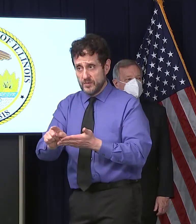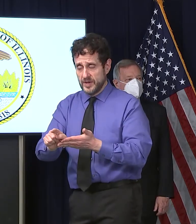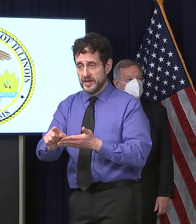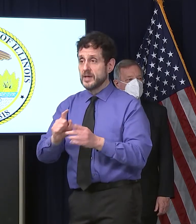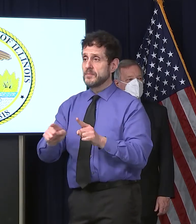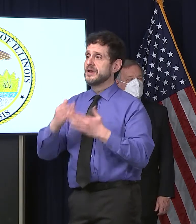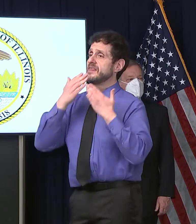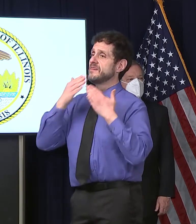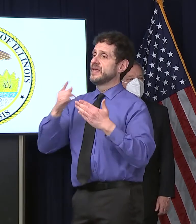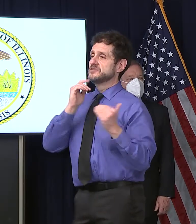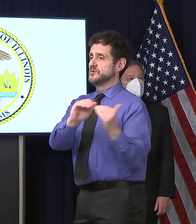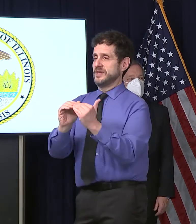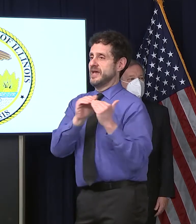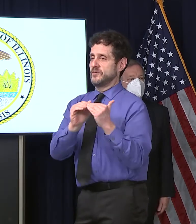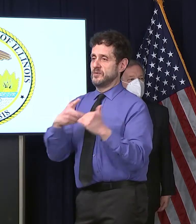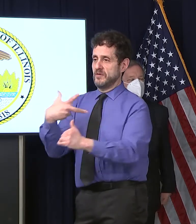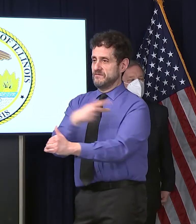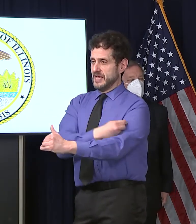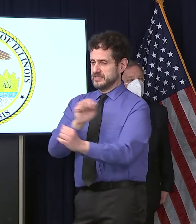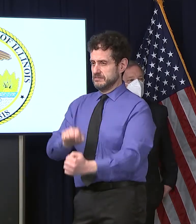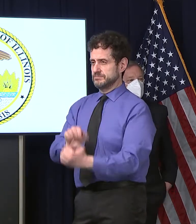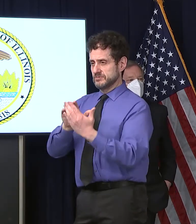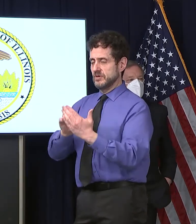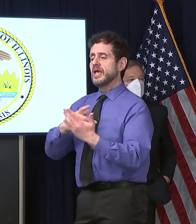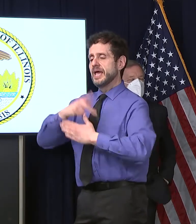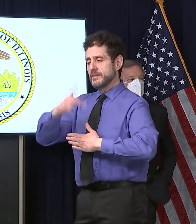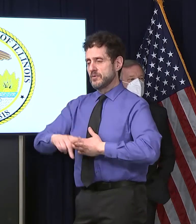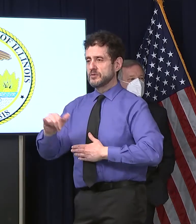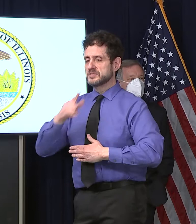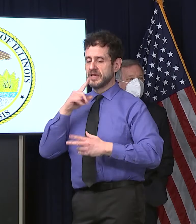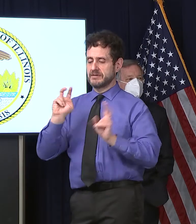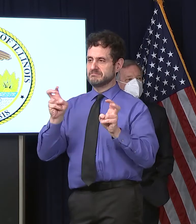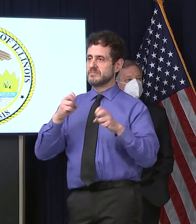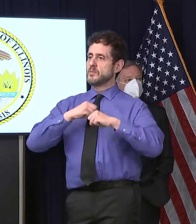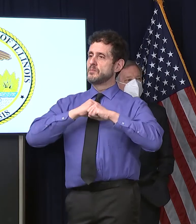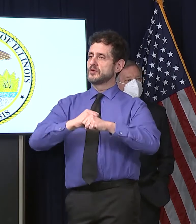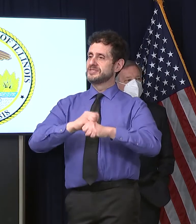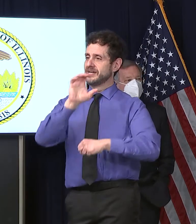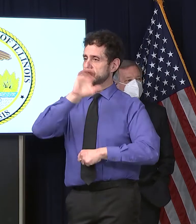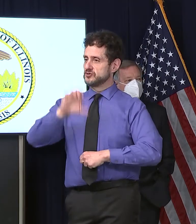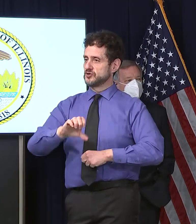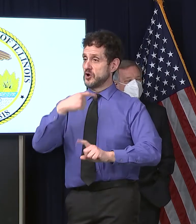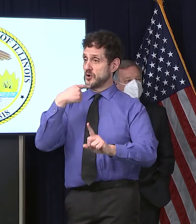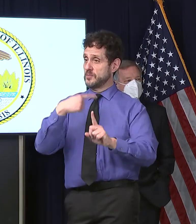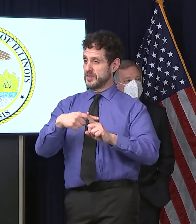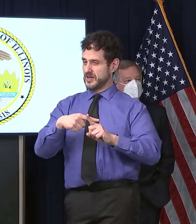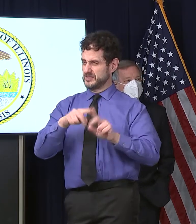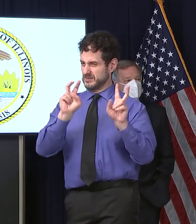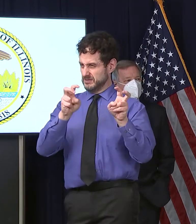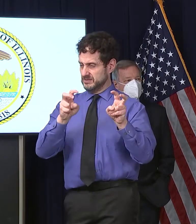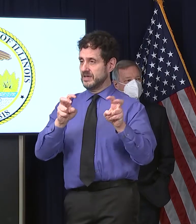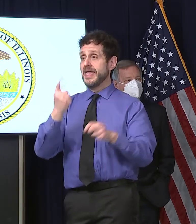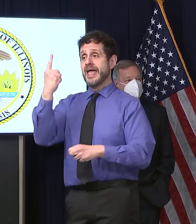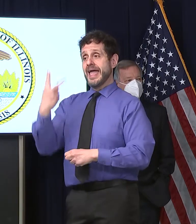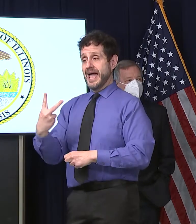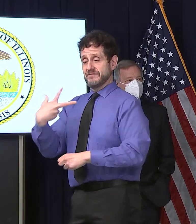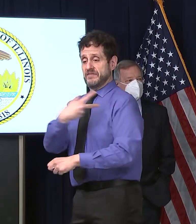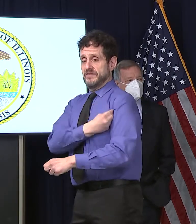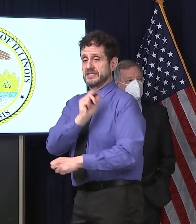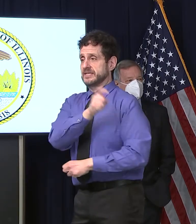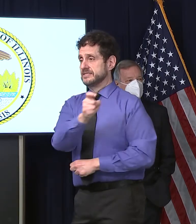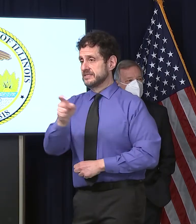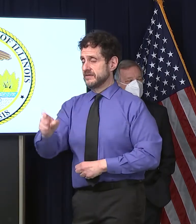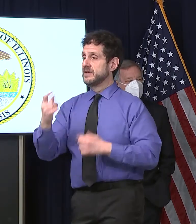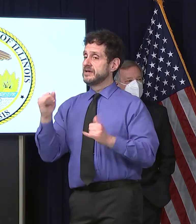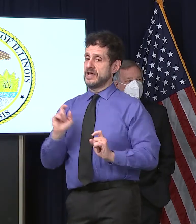our equitable vaccine strategy and initiatives like Protect Chicago Plus, half of the vaccines administered are now being